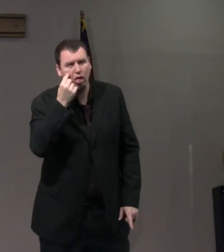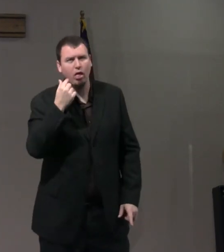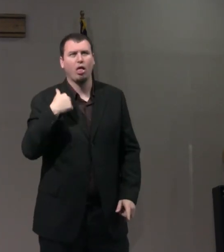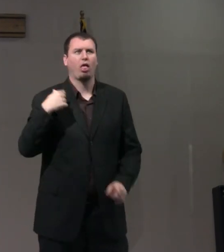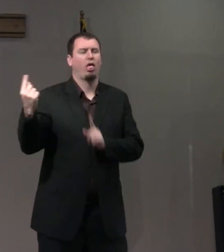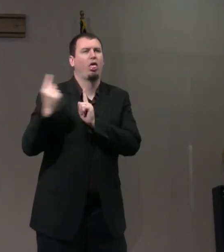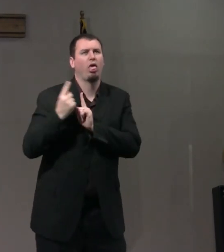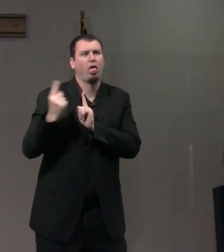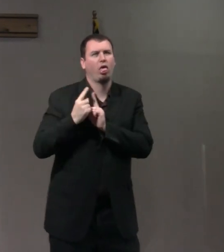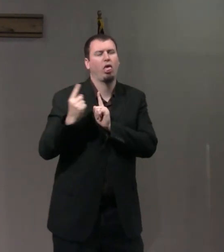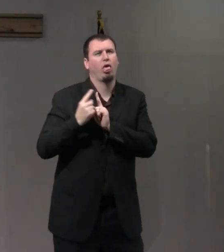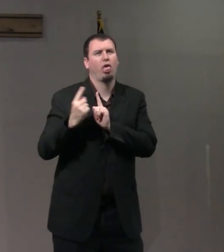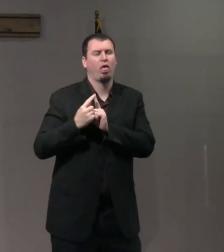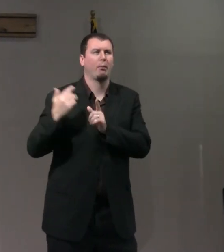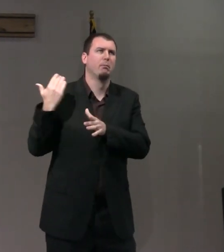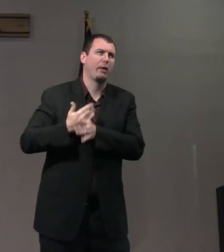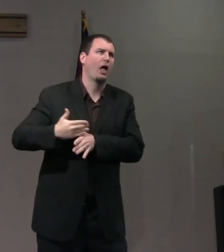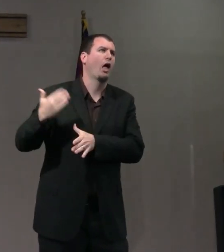Oh, they're always bothering you.